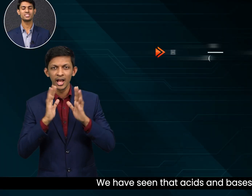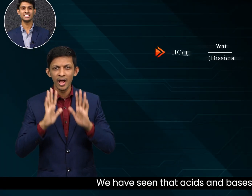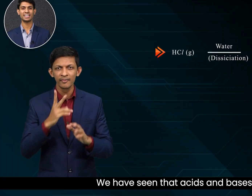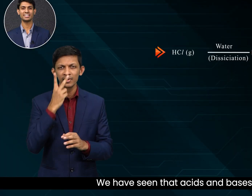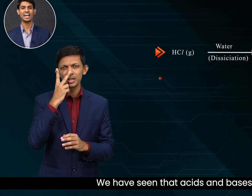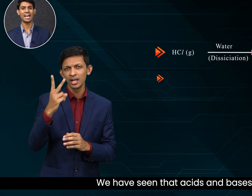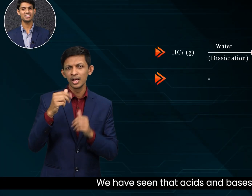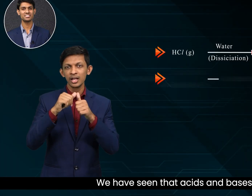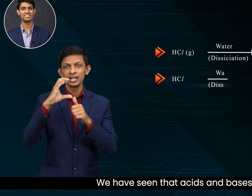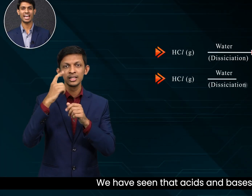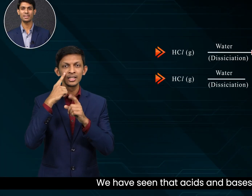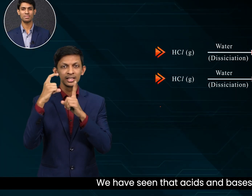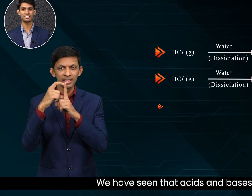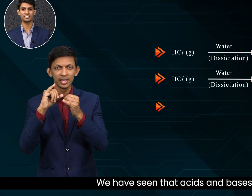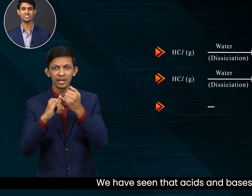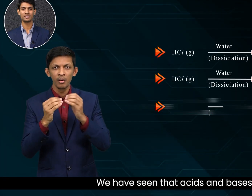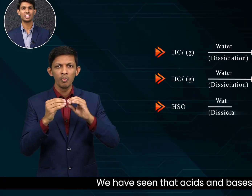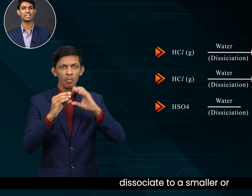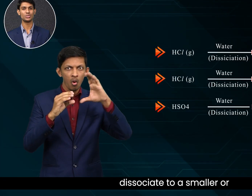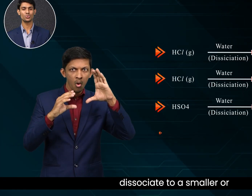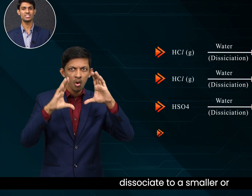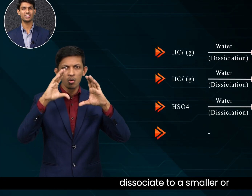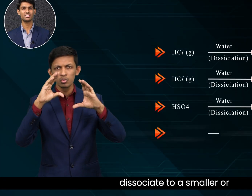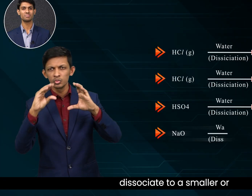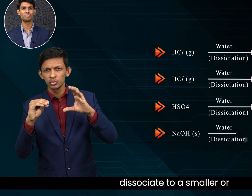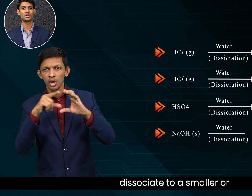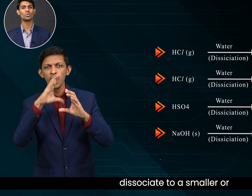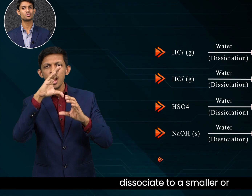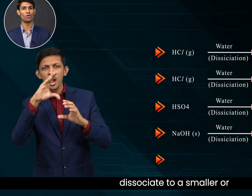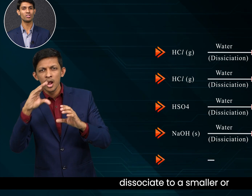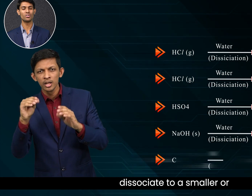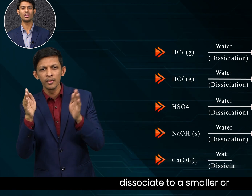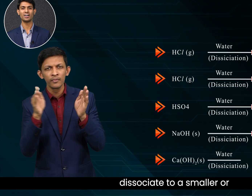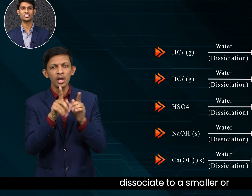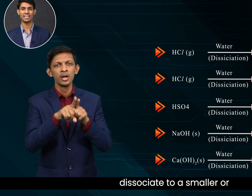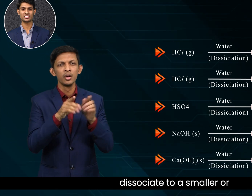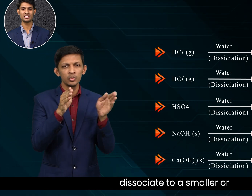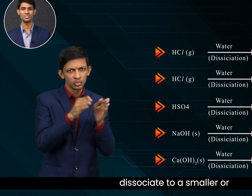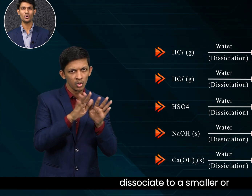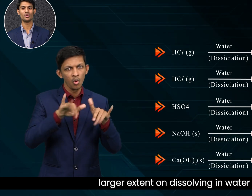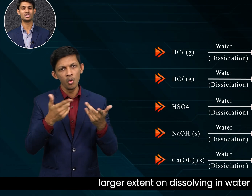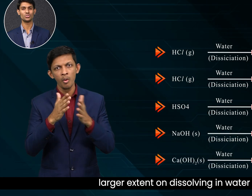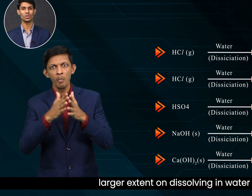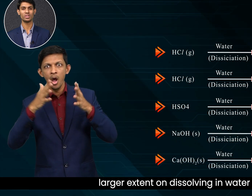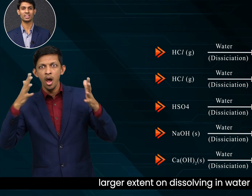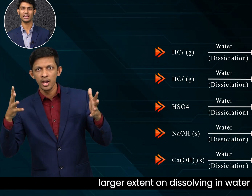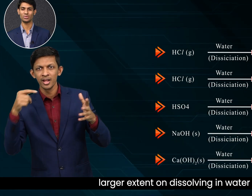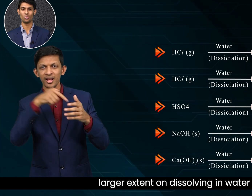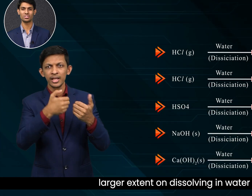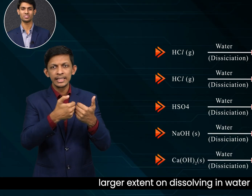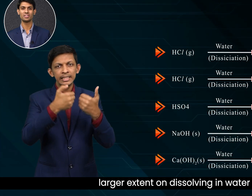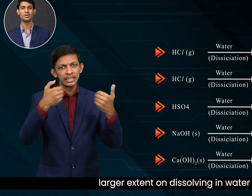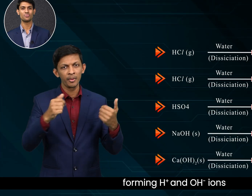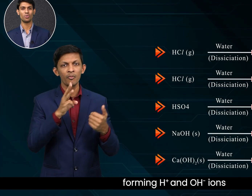We have seen that acids and bases dissociate to a smaller or larger extent on dissolving